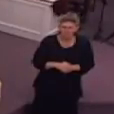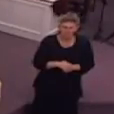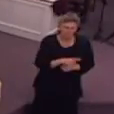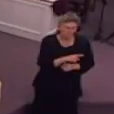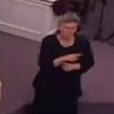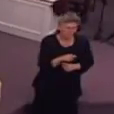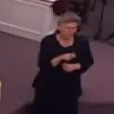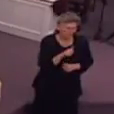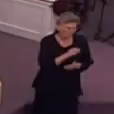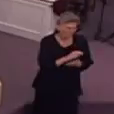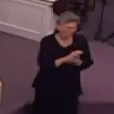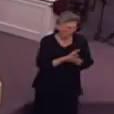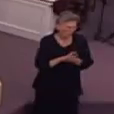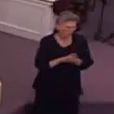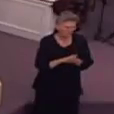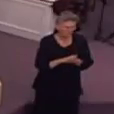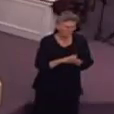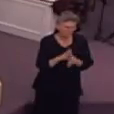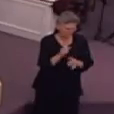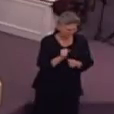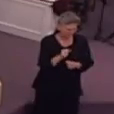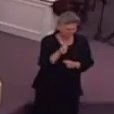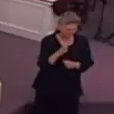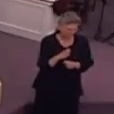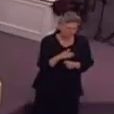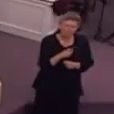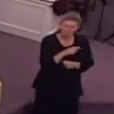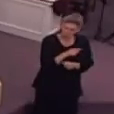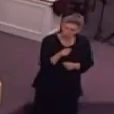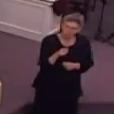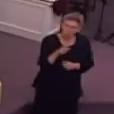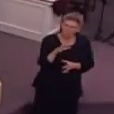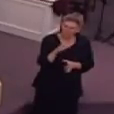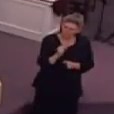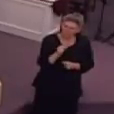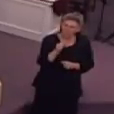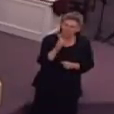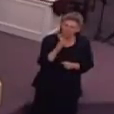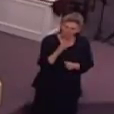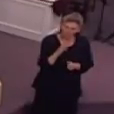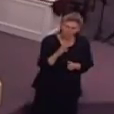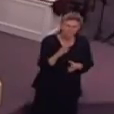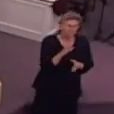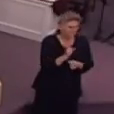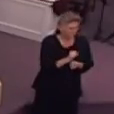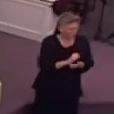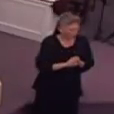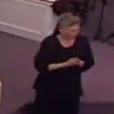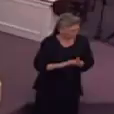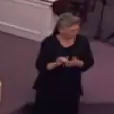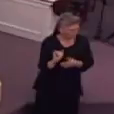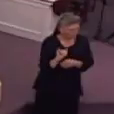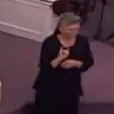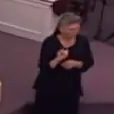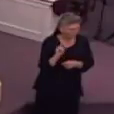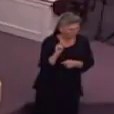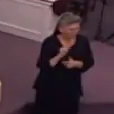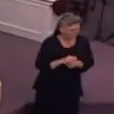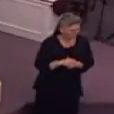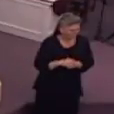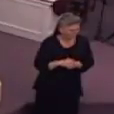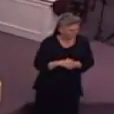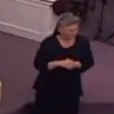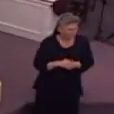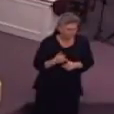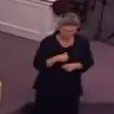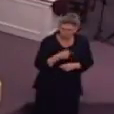You don't get holy to get God. You get God to get holy, to be like Him.